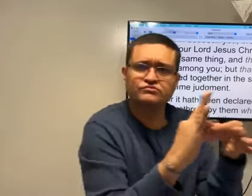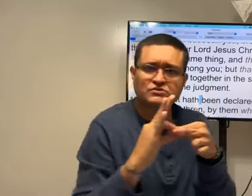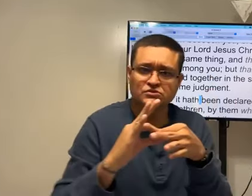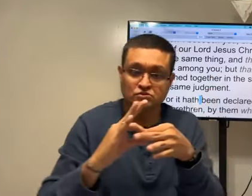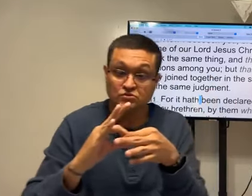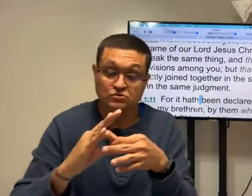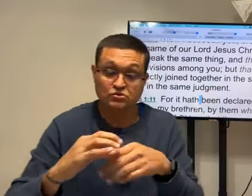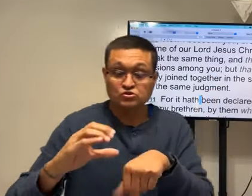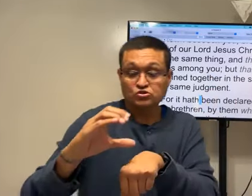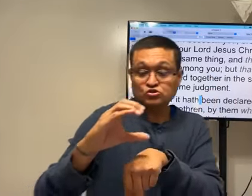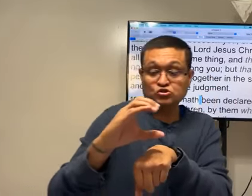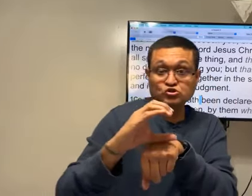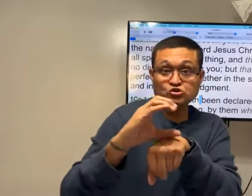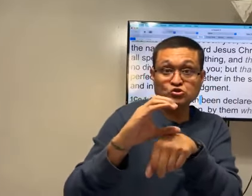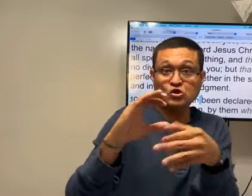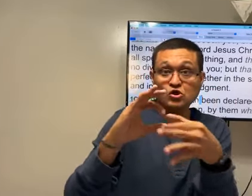Meaning that you're all in agreement.